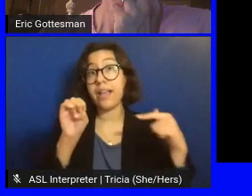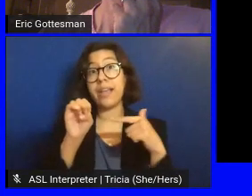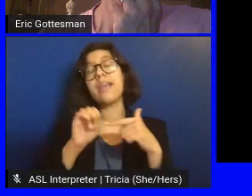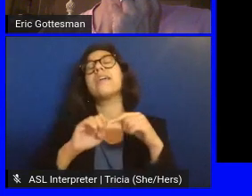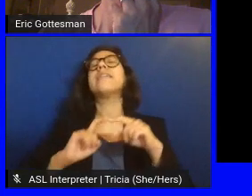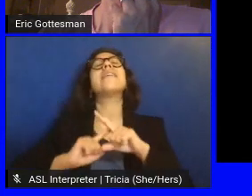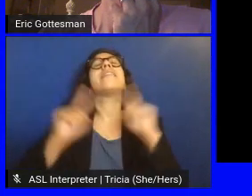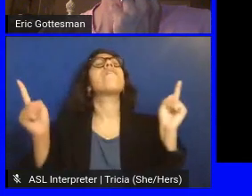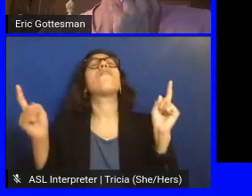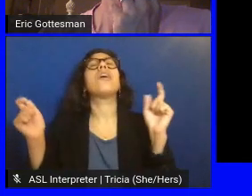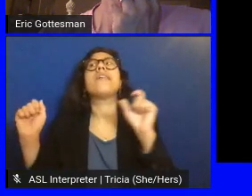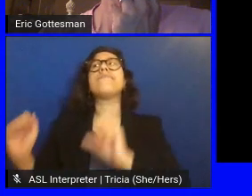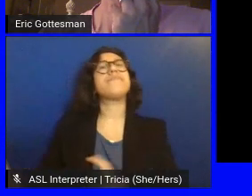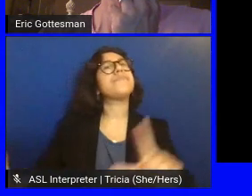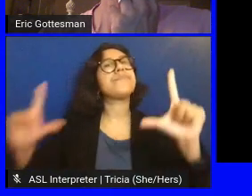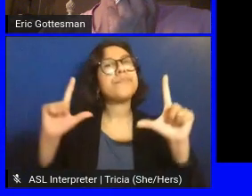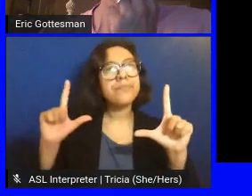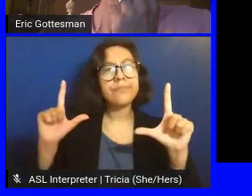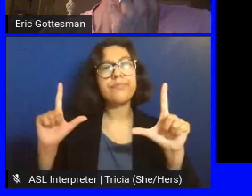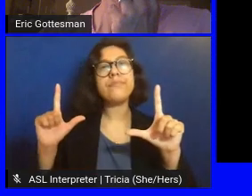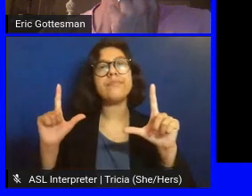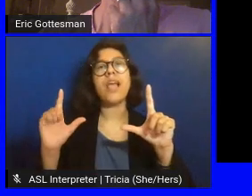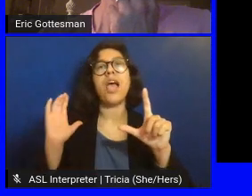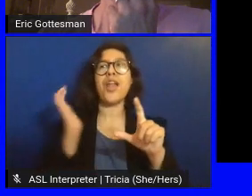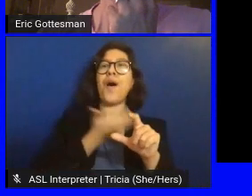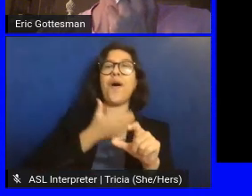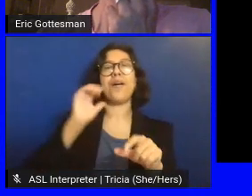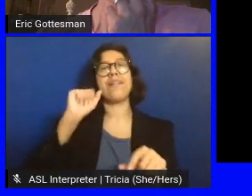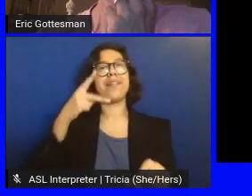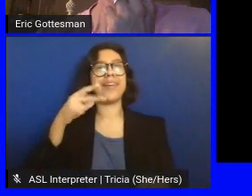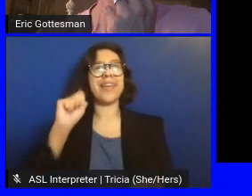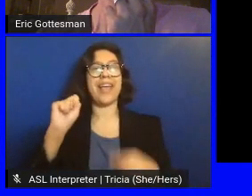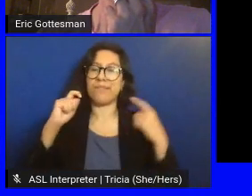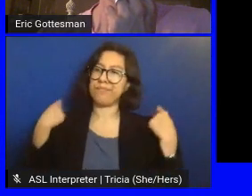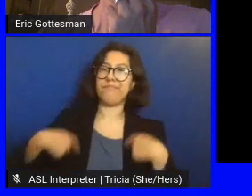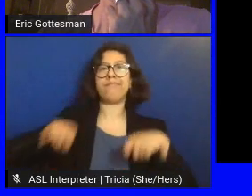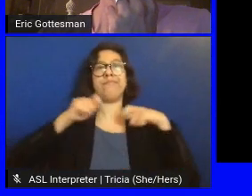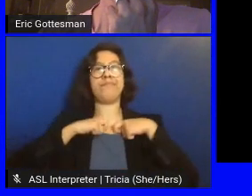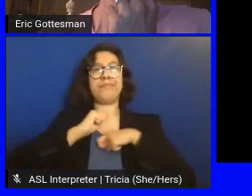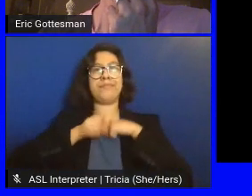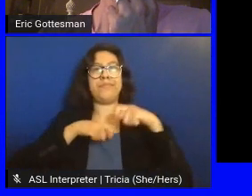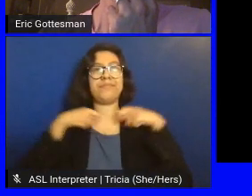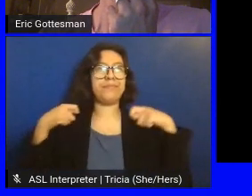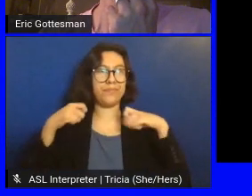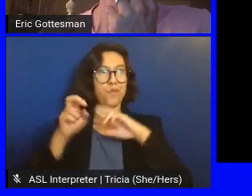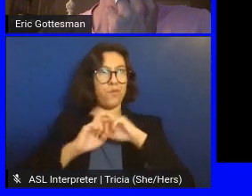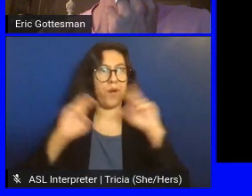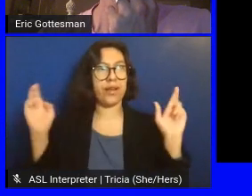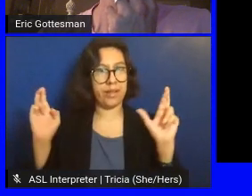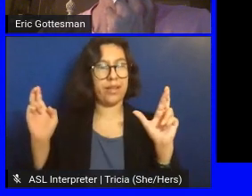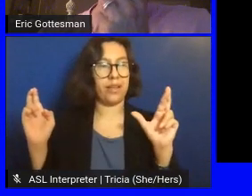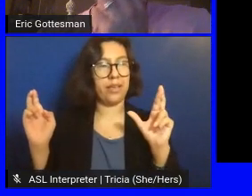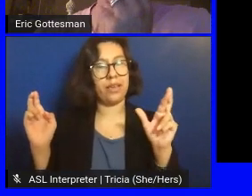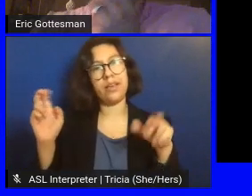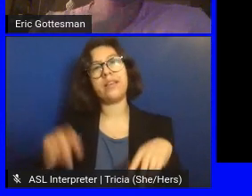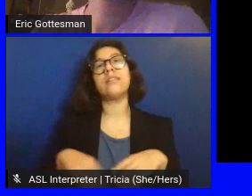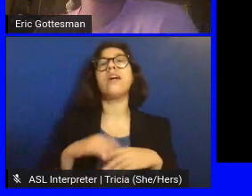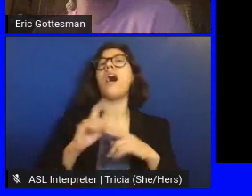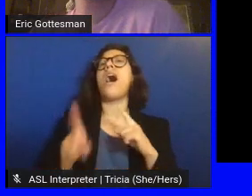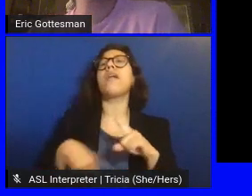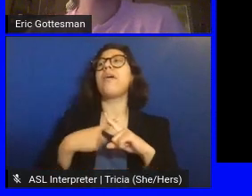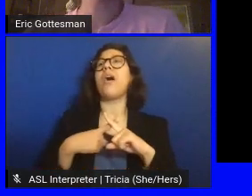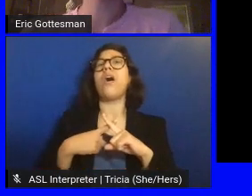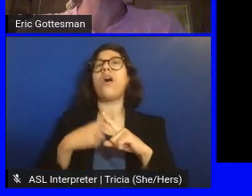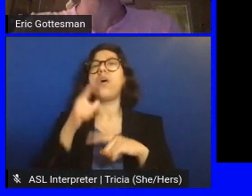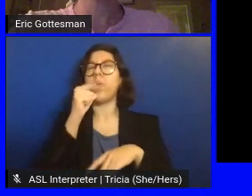lens and put our capes on, which is another one of our wide awake slogans. It is all about finding out